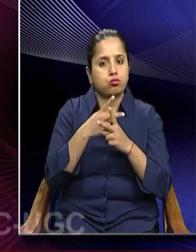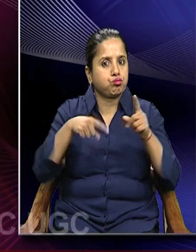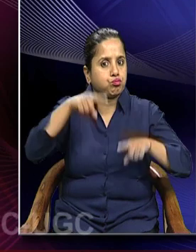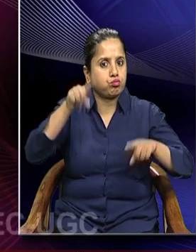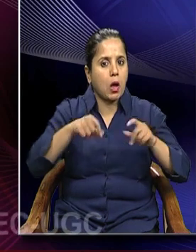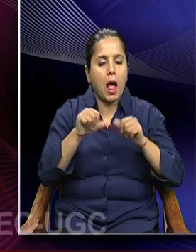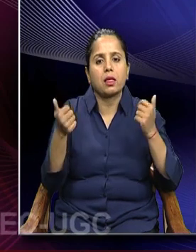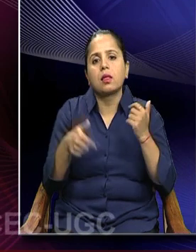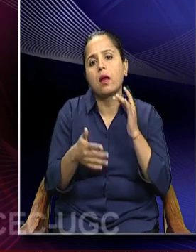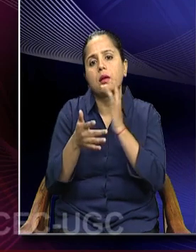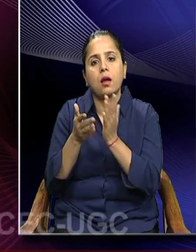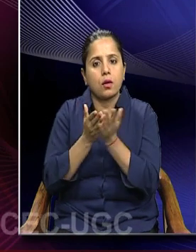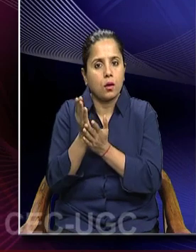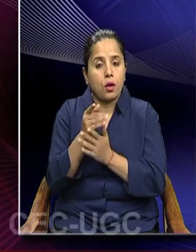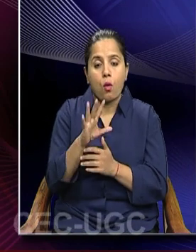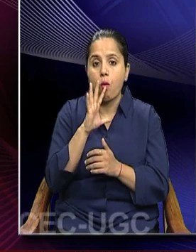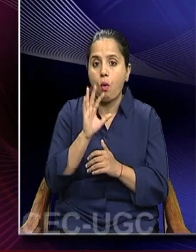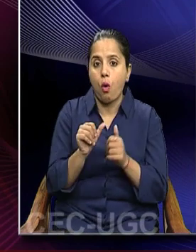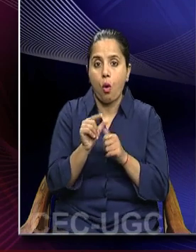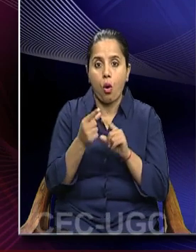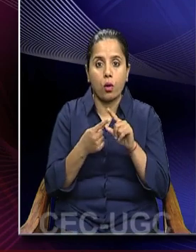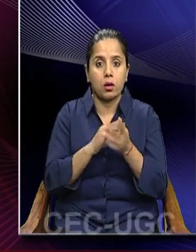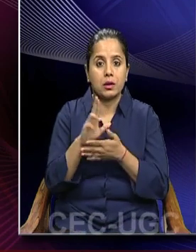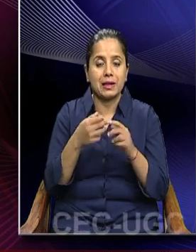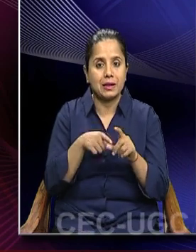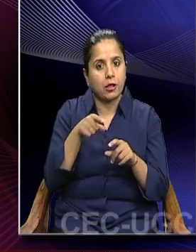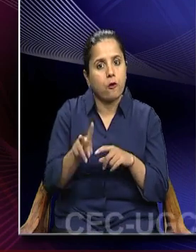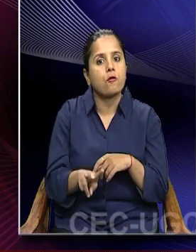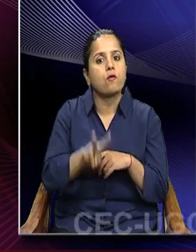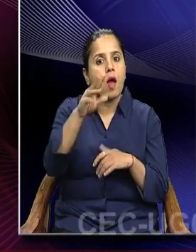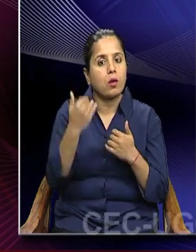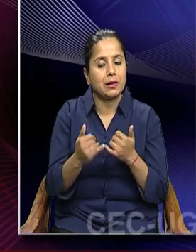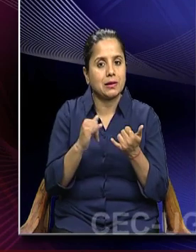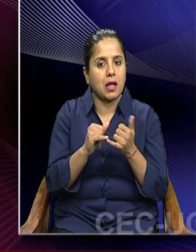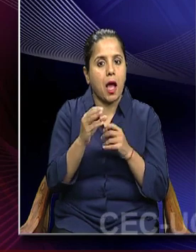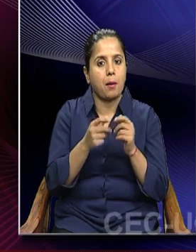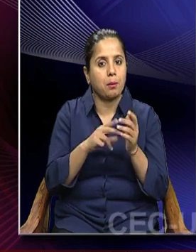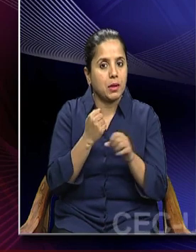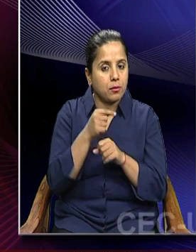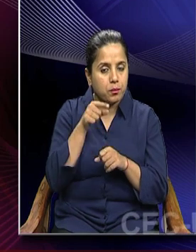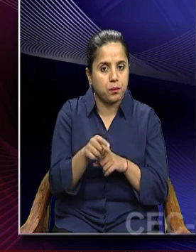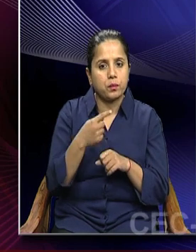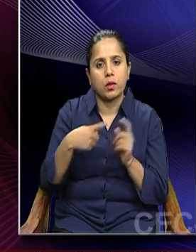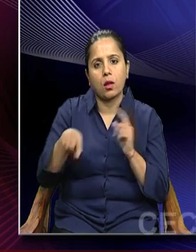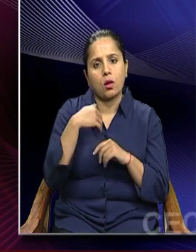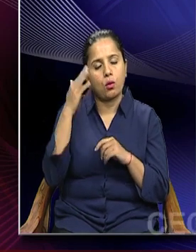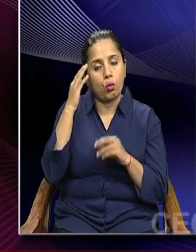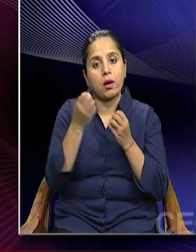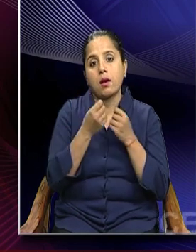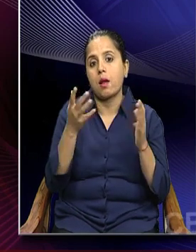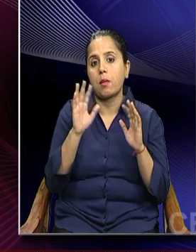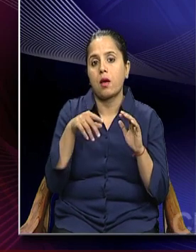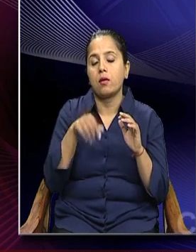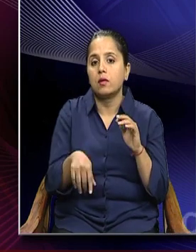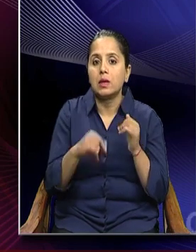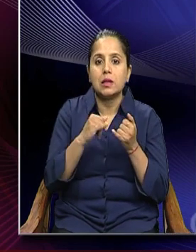other techniques, and authenticity is what is valued. Sampling for quantitative, we know that there are number of